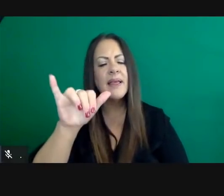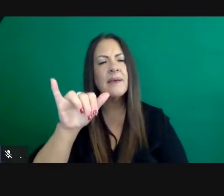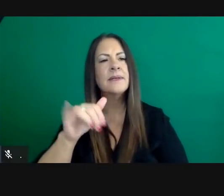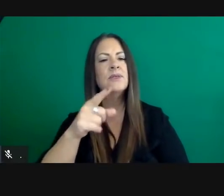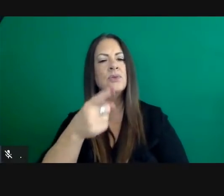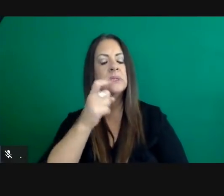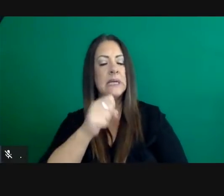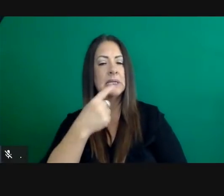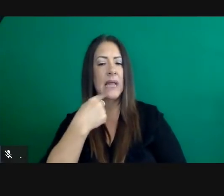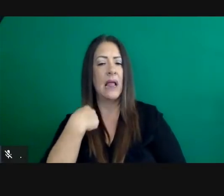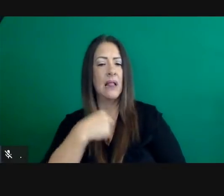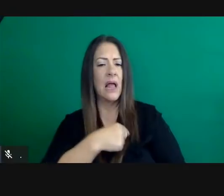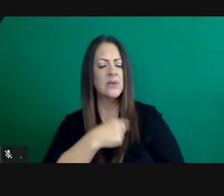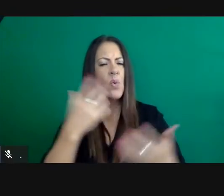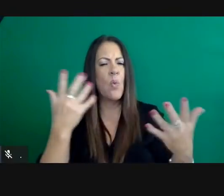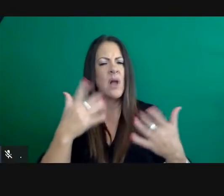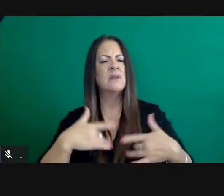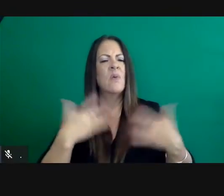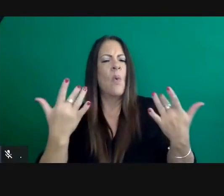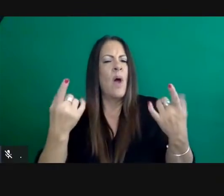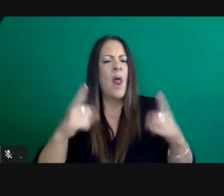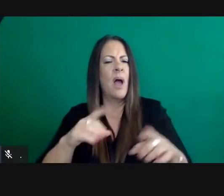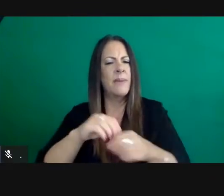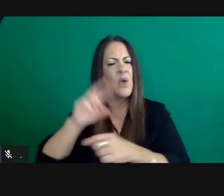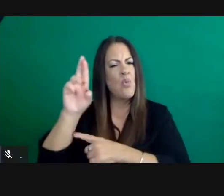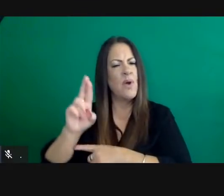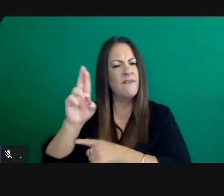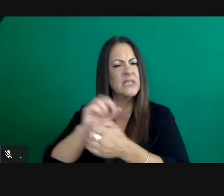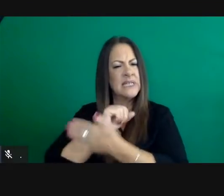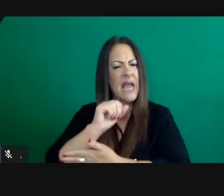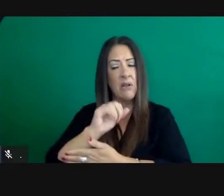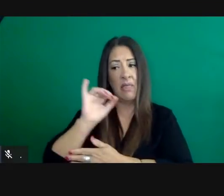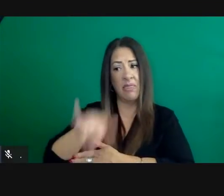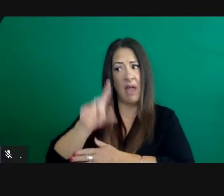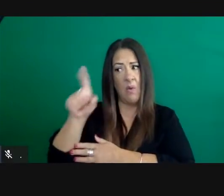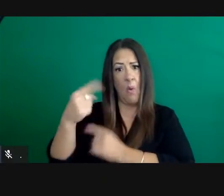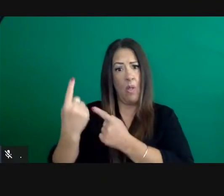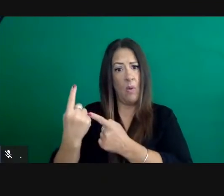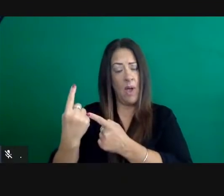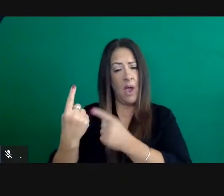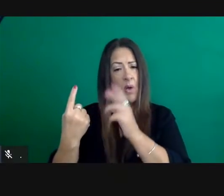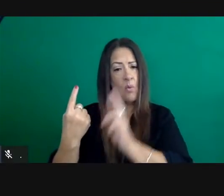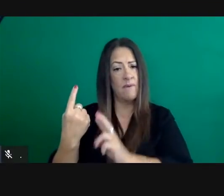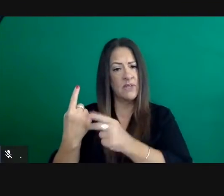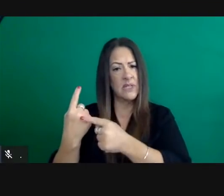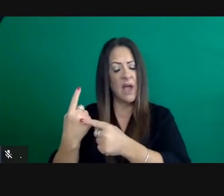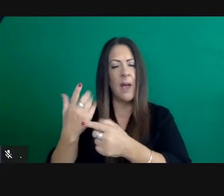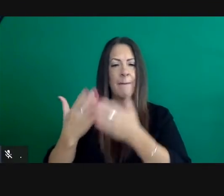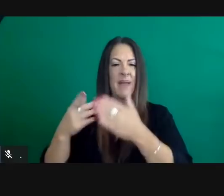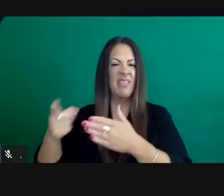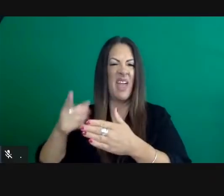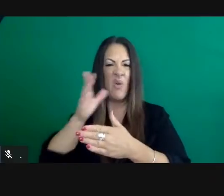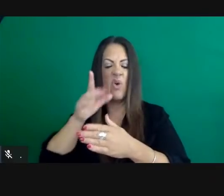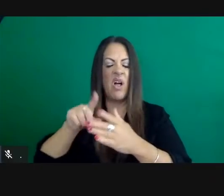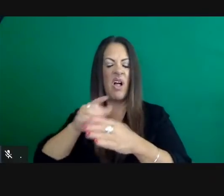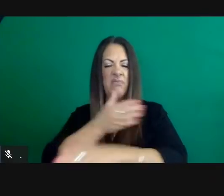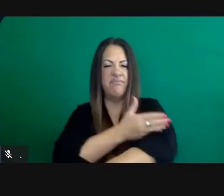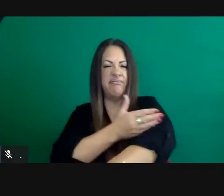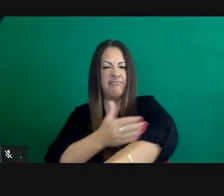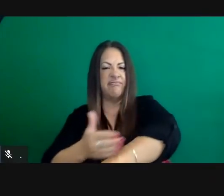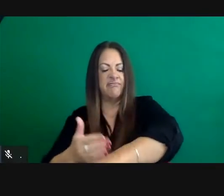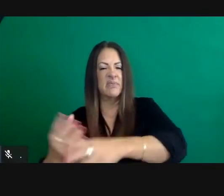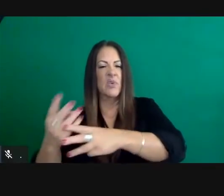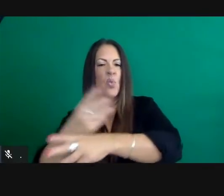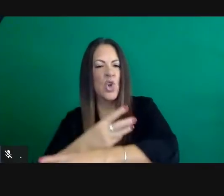on in Riverside County? Are they the only county that today might be regressing back?